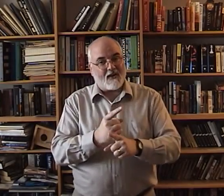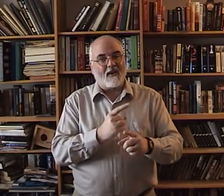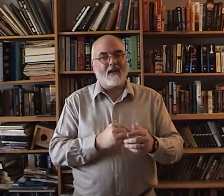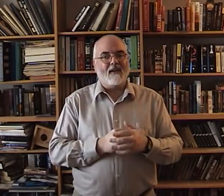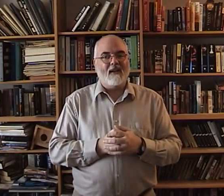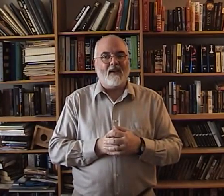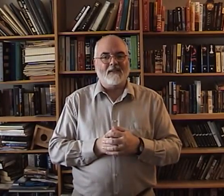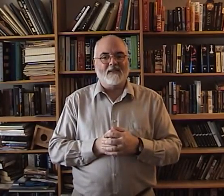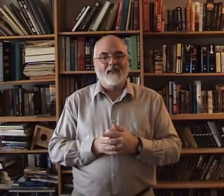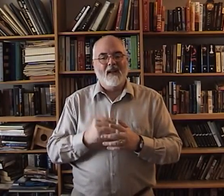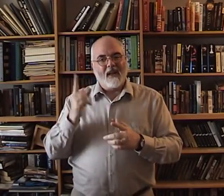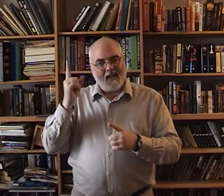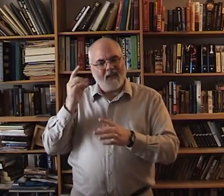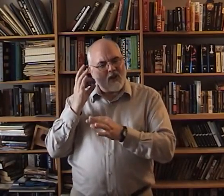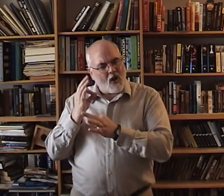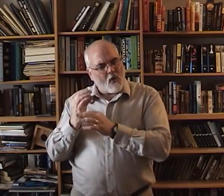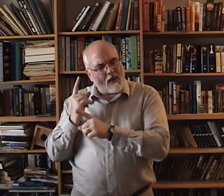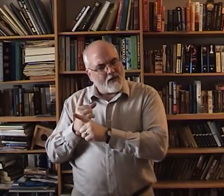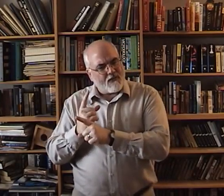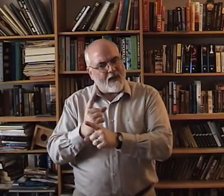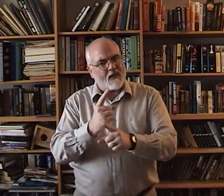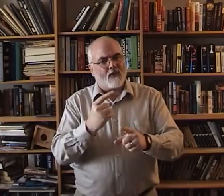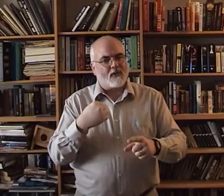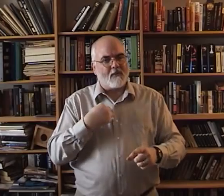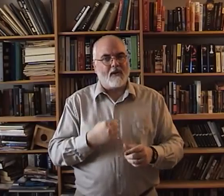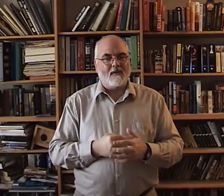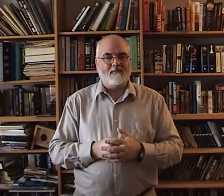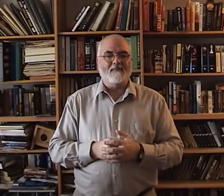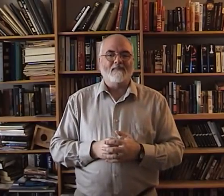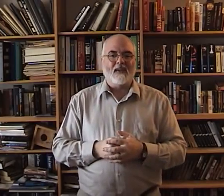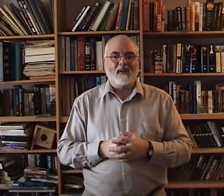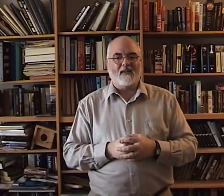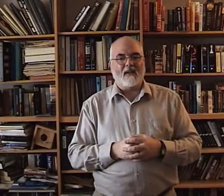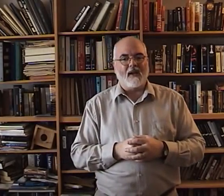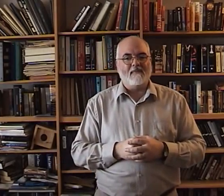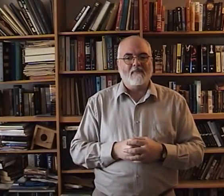regularly. Yes. He is always faithful to me. Okay?